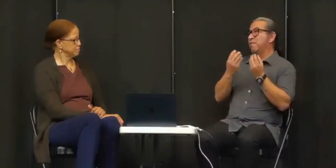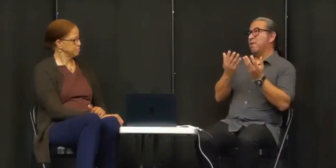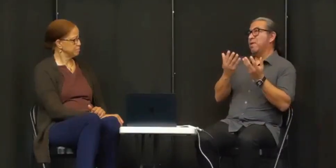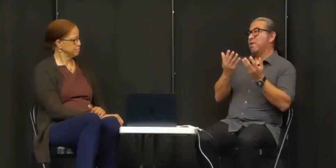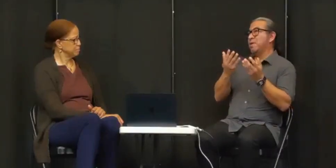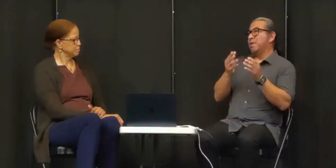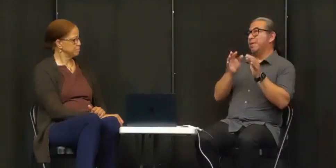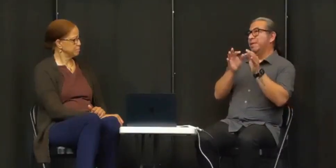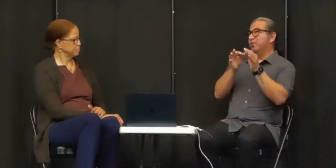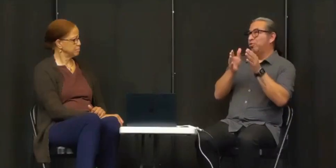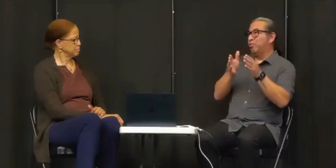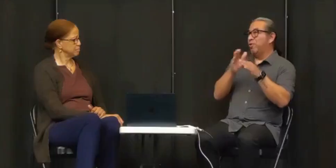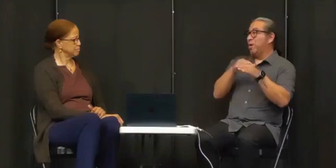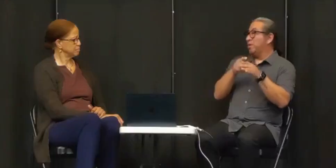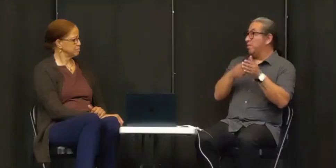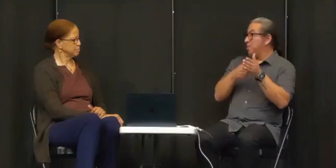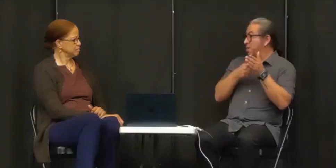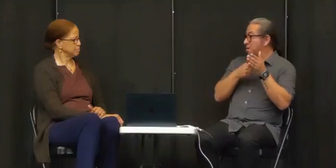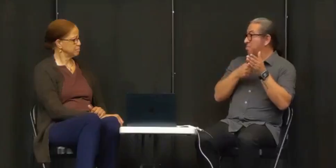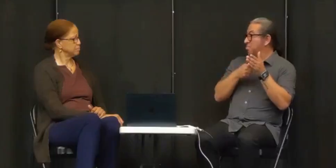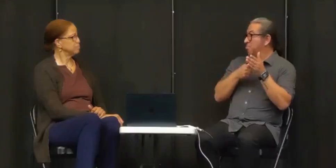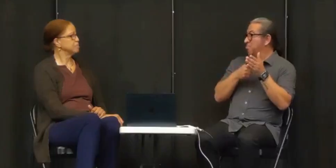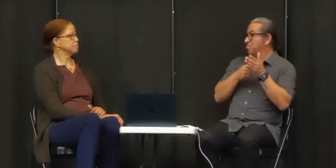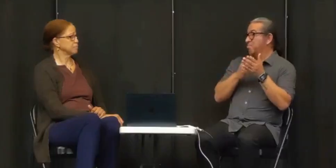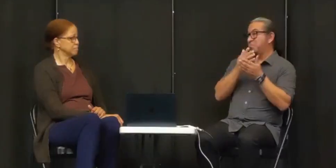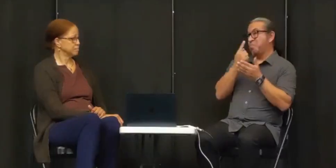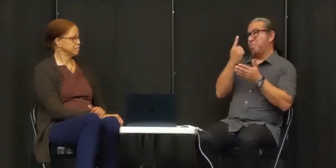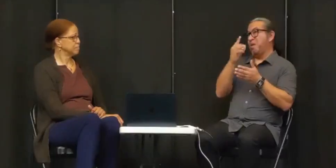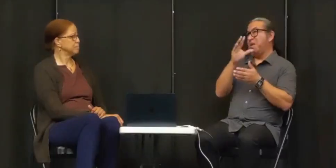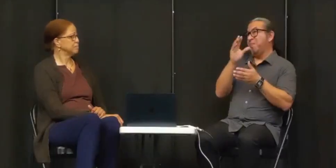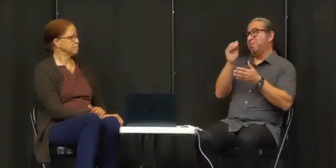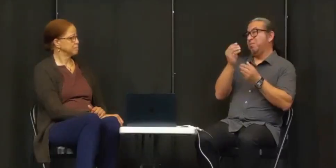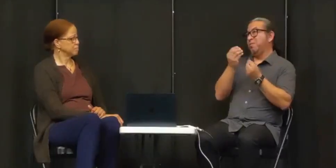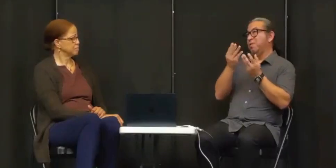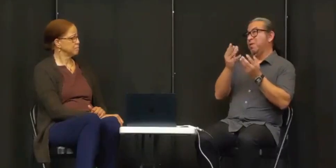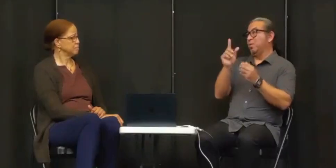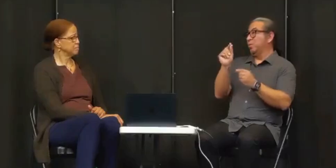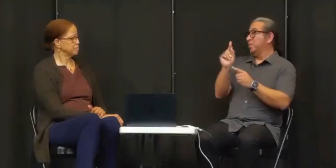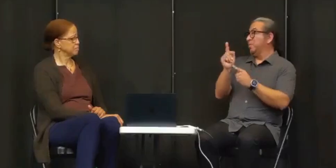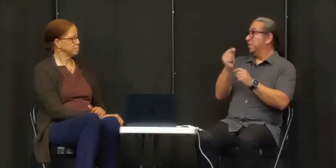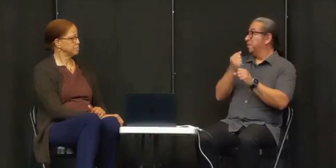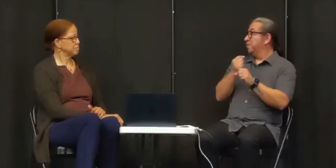Some BRS companies provide interpreters on demand.